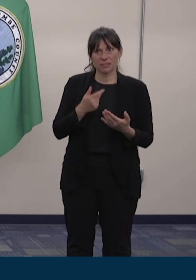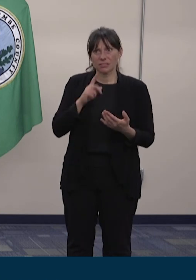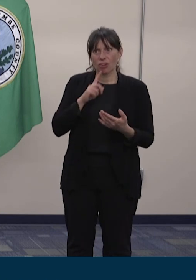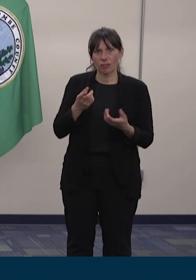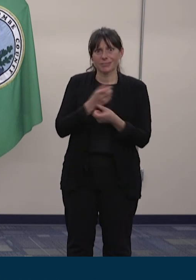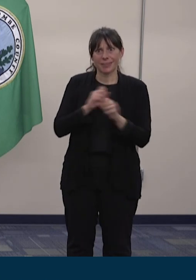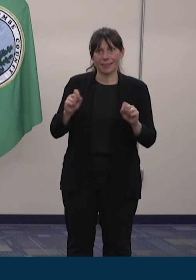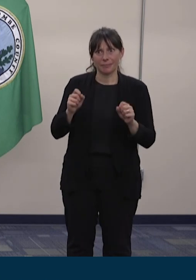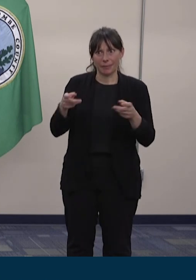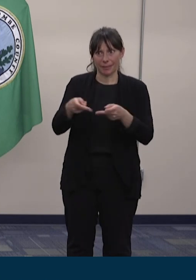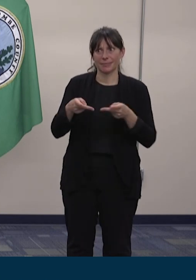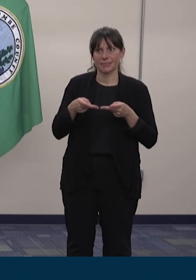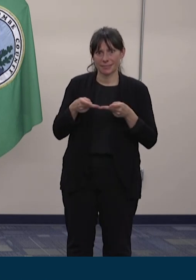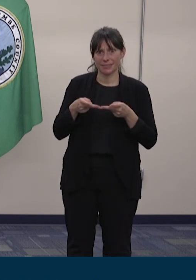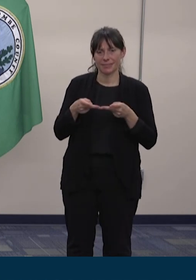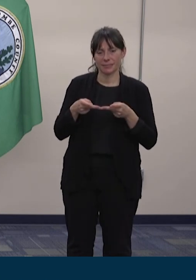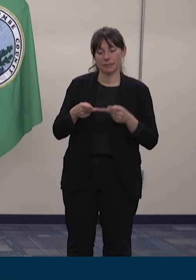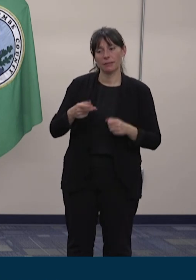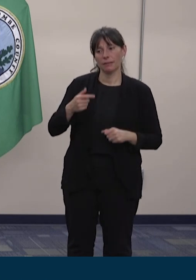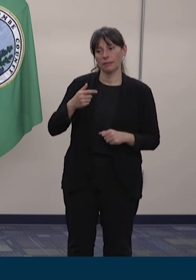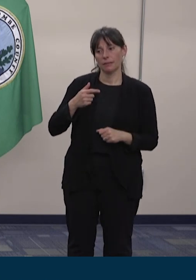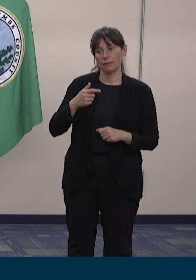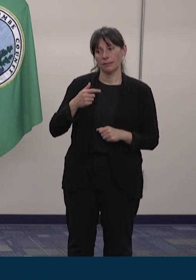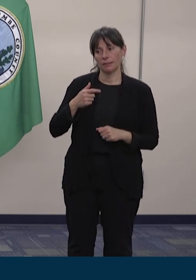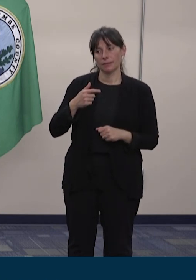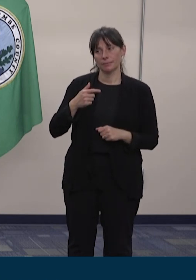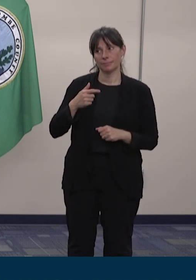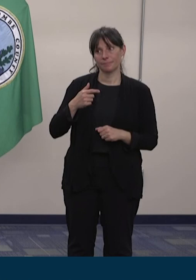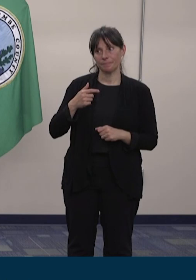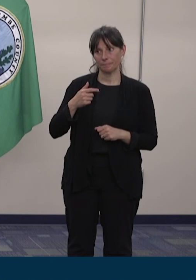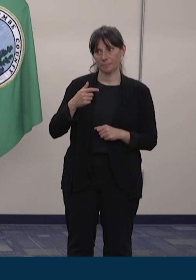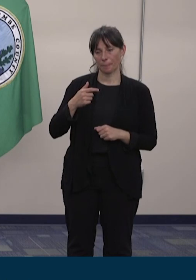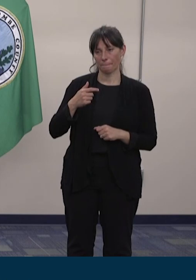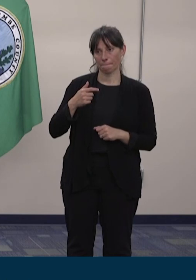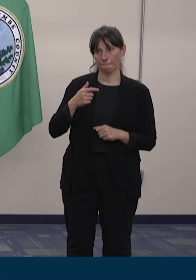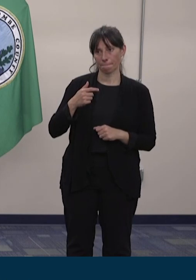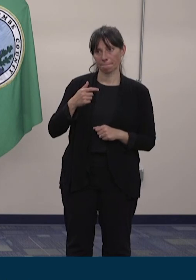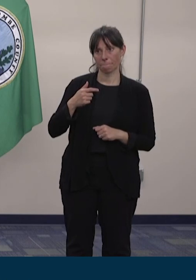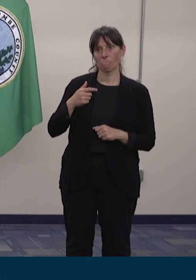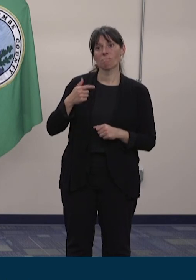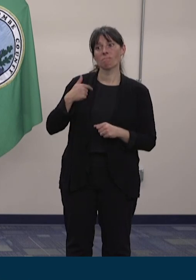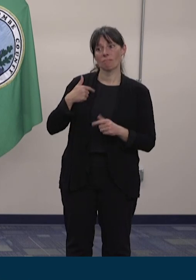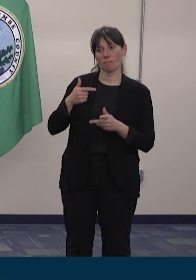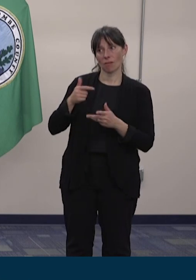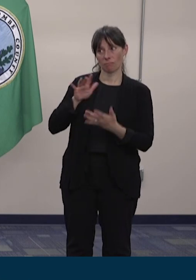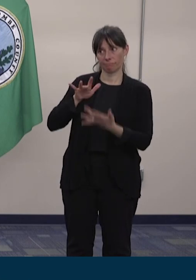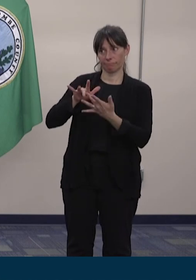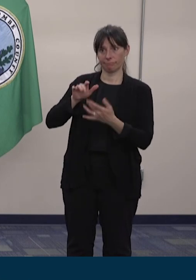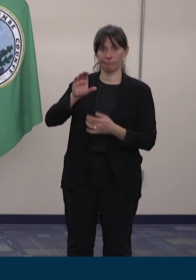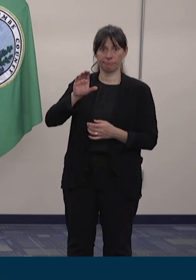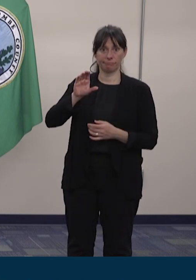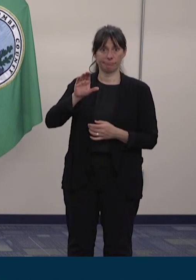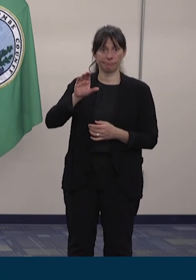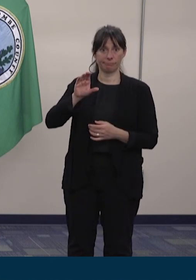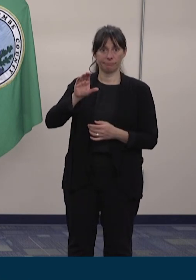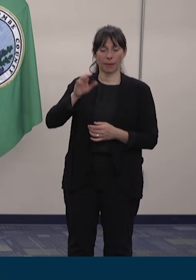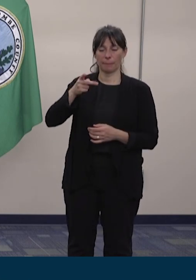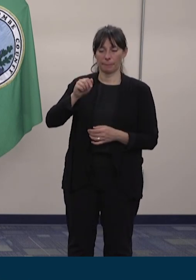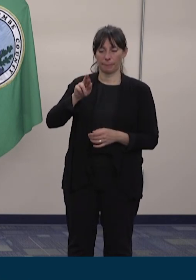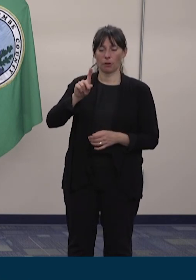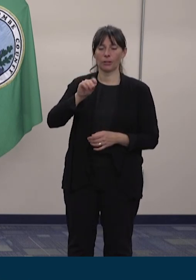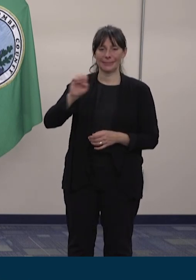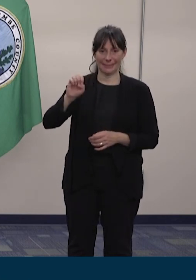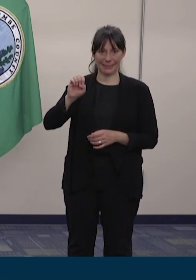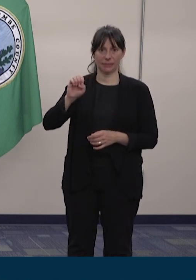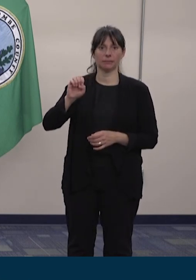with my podemos colleague ir, at a qué lugares de atención the médica y Party UNC system, Dr. David Ellis, and at